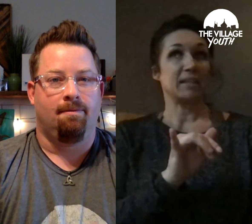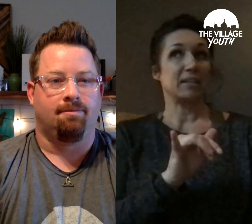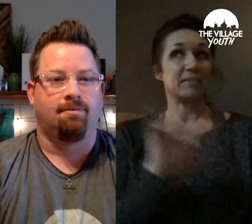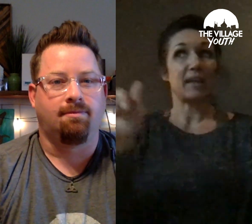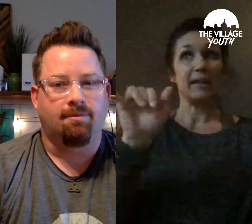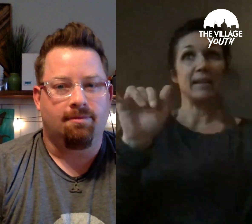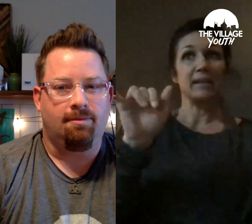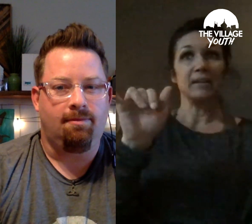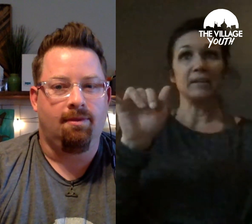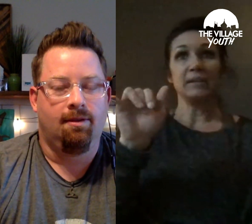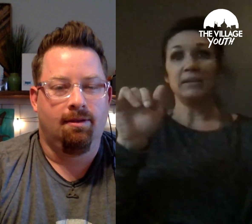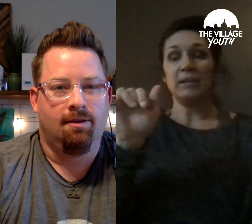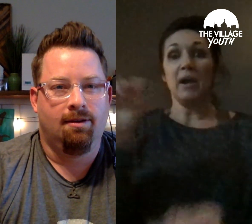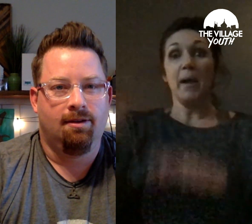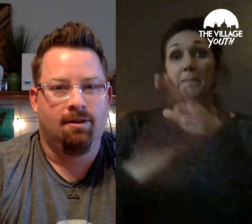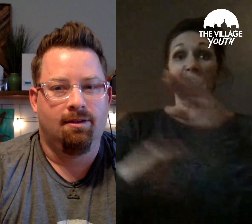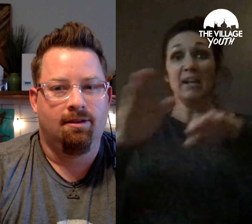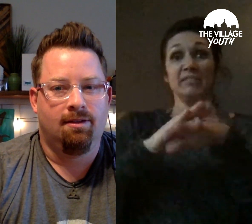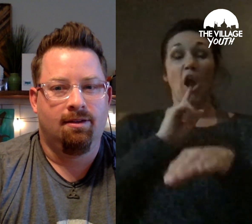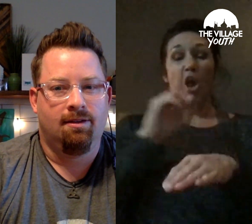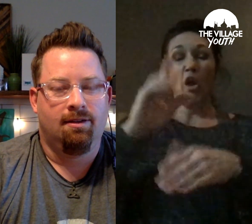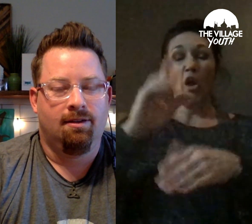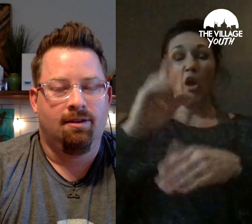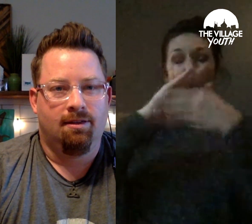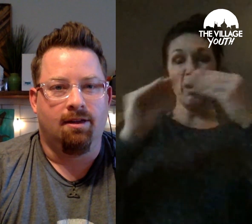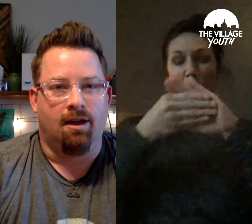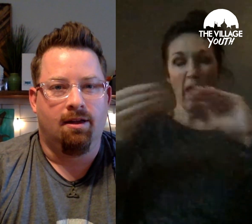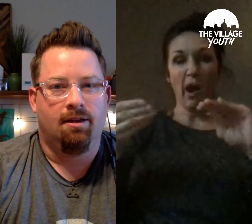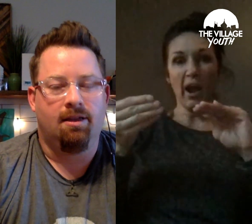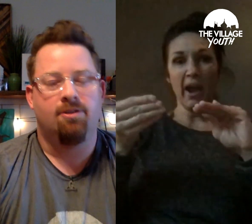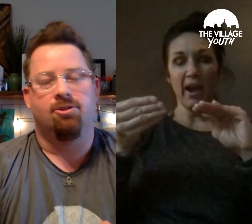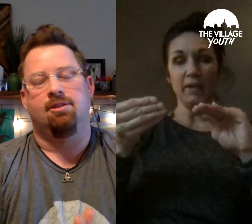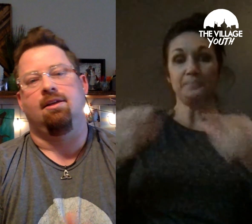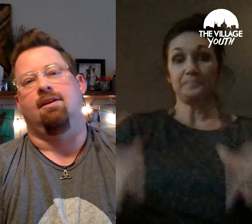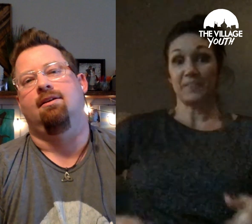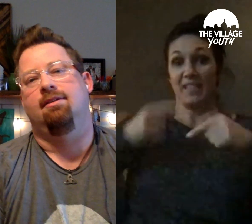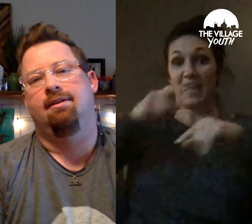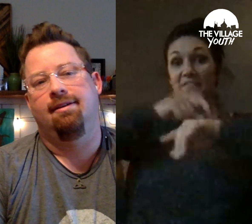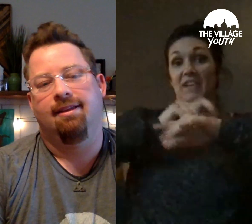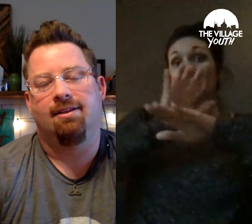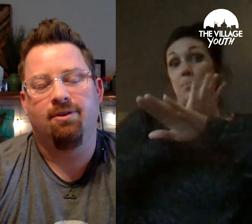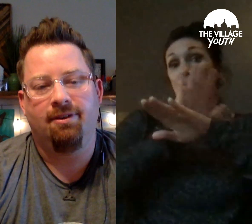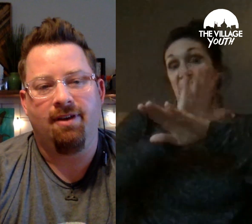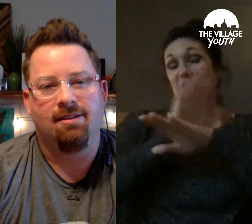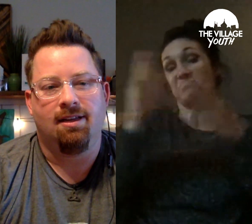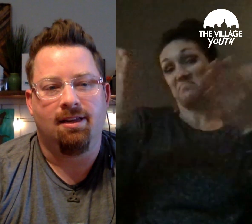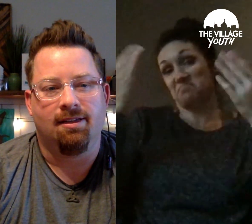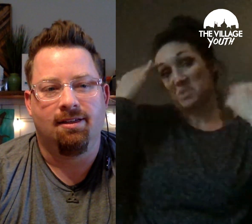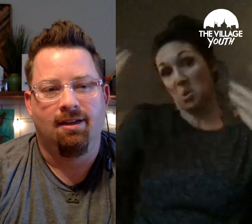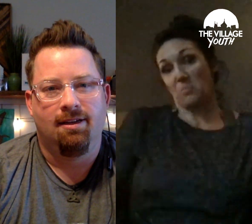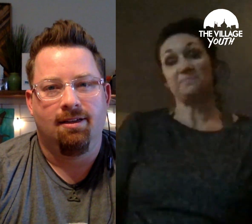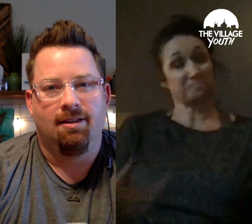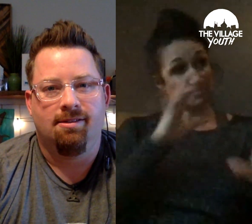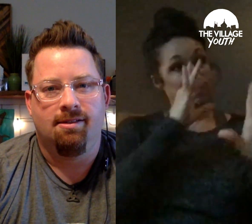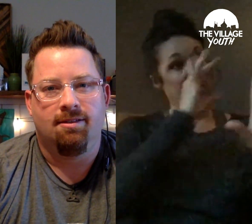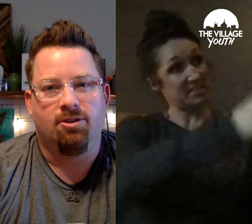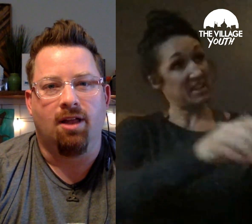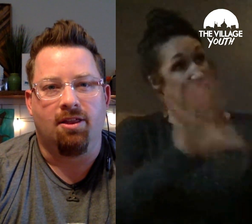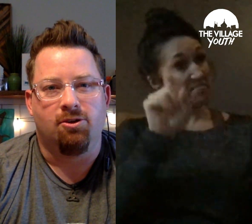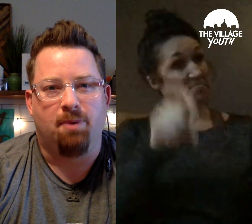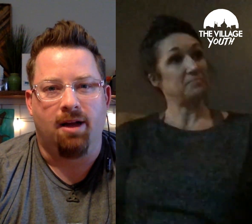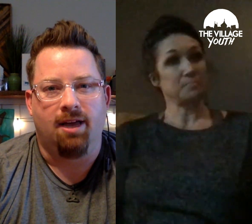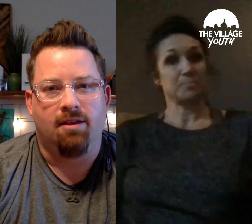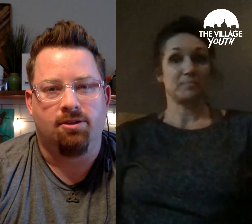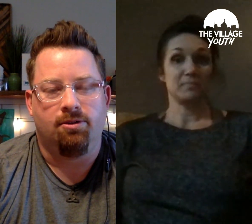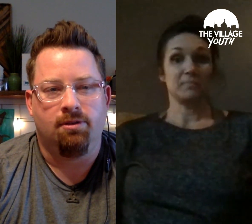like that based on a true story, kind of Yeah. Lifetime movie-ish, Interesting. you know? That's really fascinating. Drama. Do you